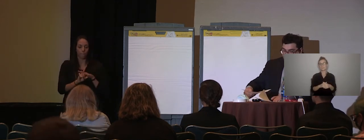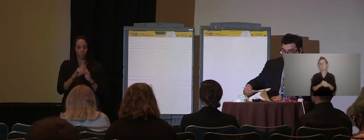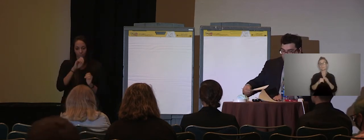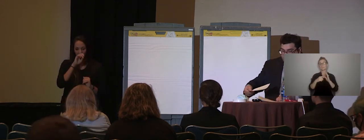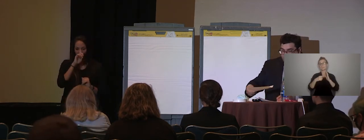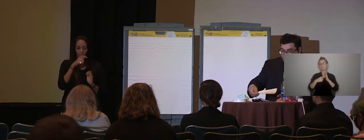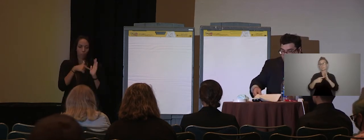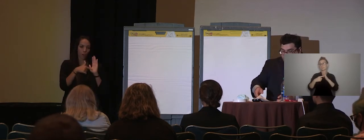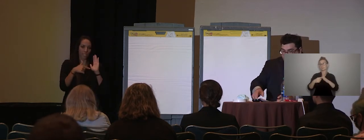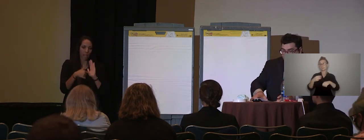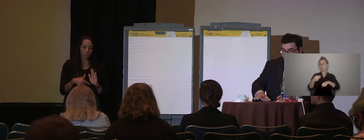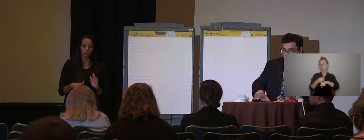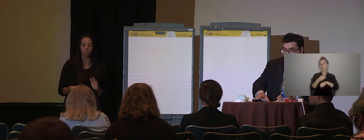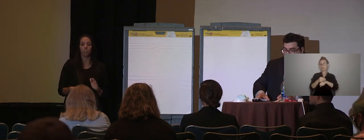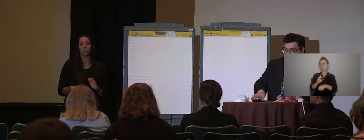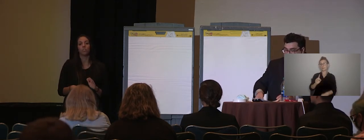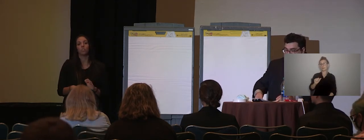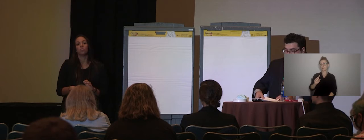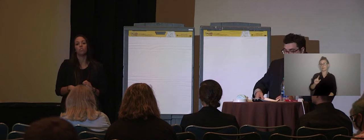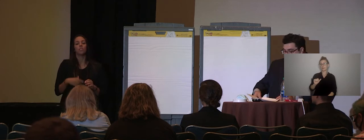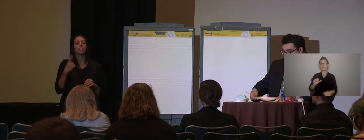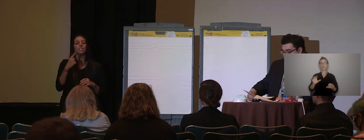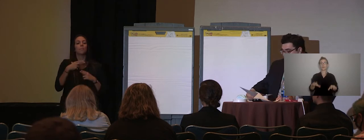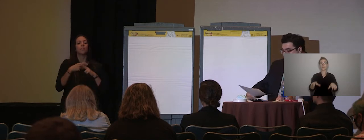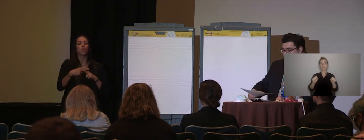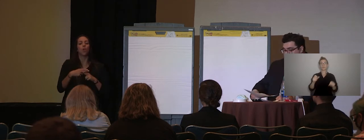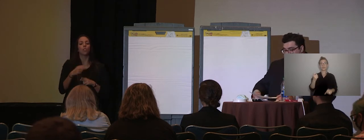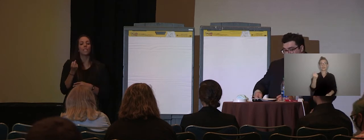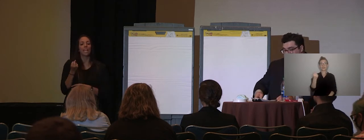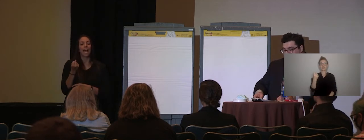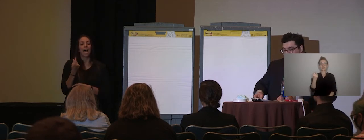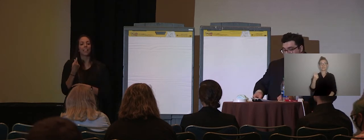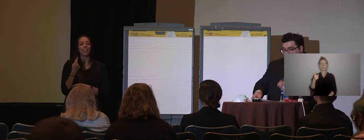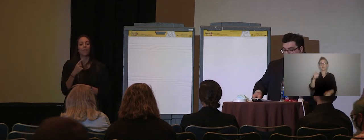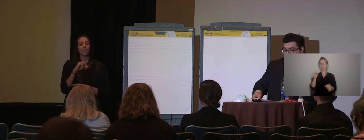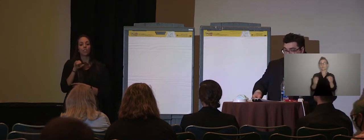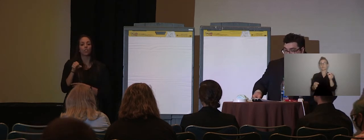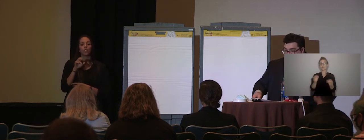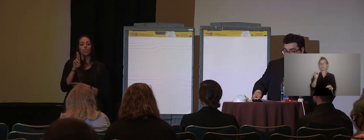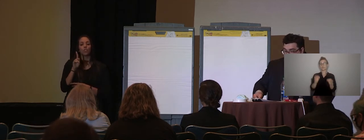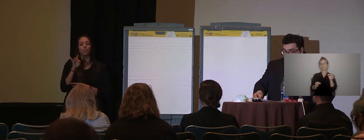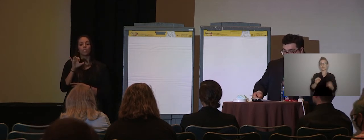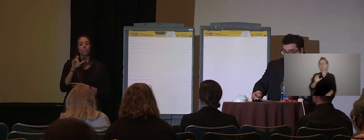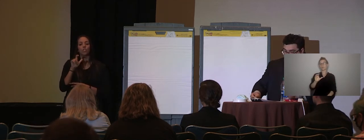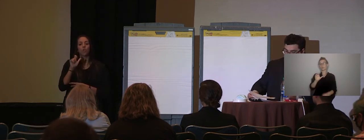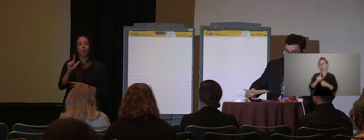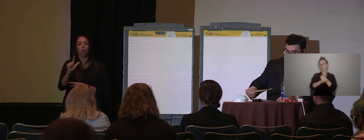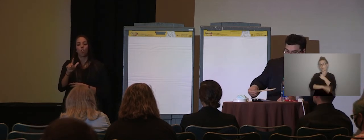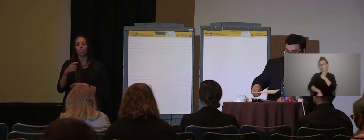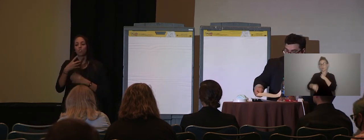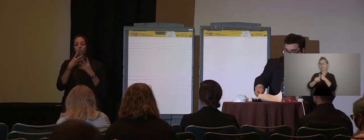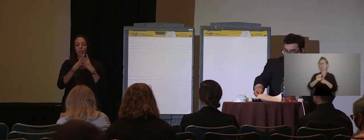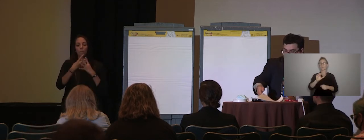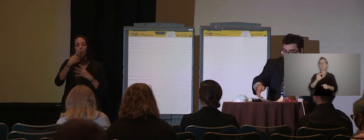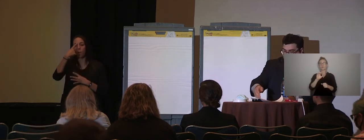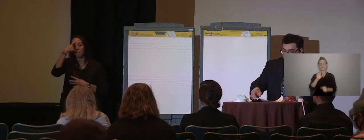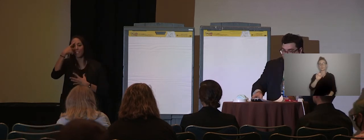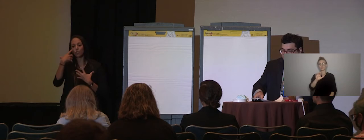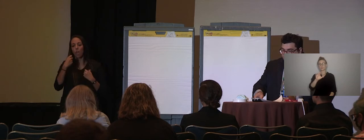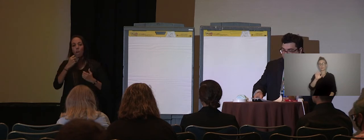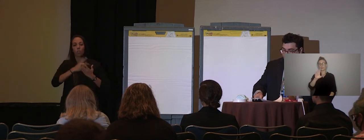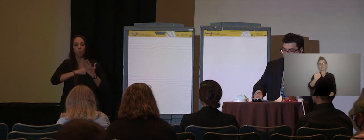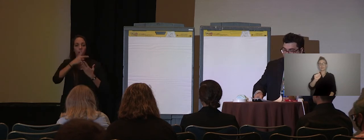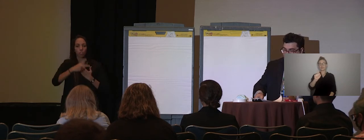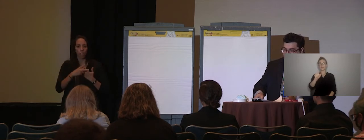For example, in Miami-Dade, there's something called the 11th Judicial Circuit's Criminal Mental Health Project.